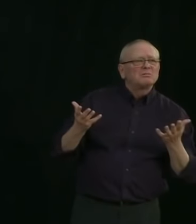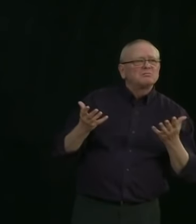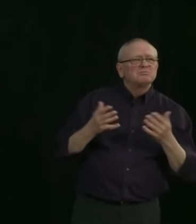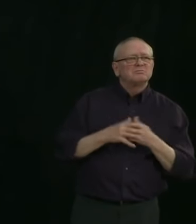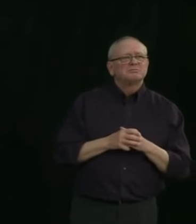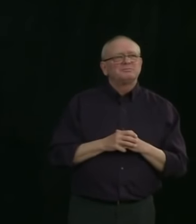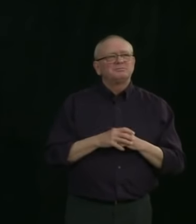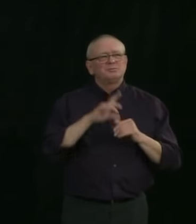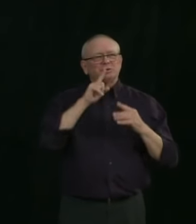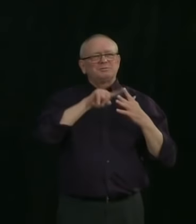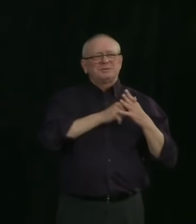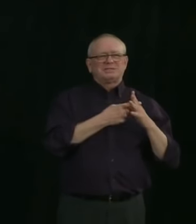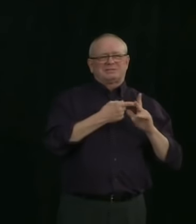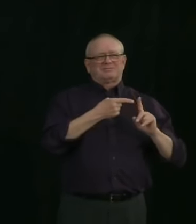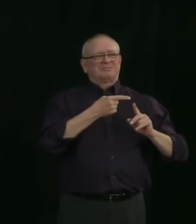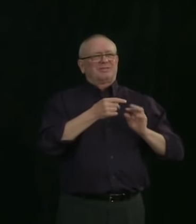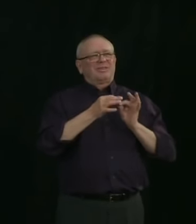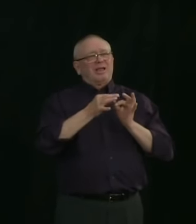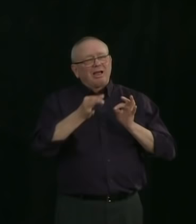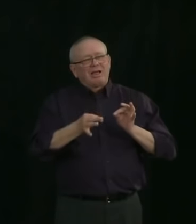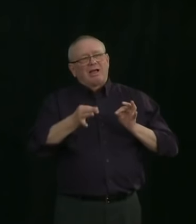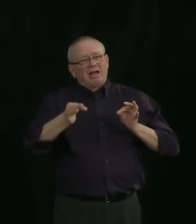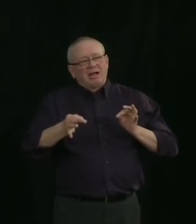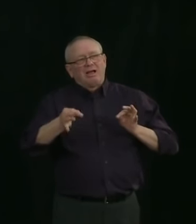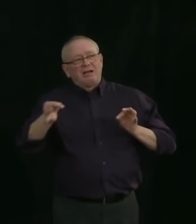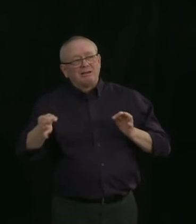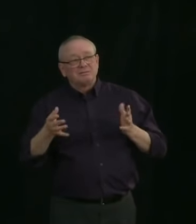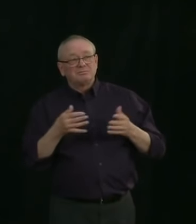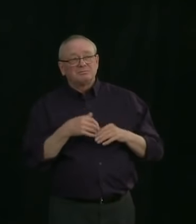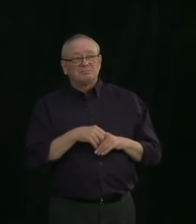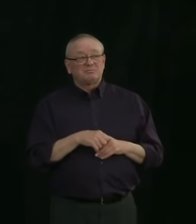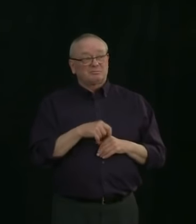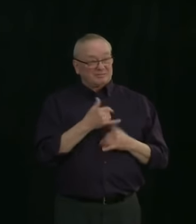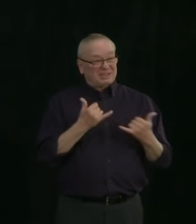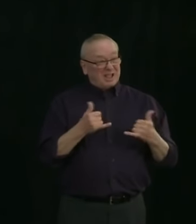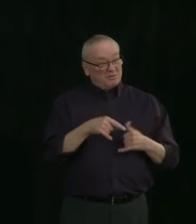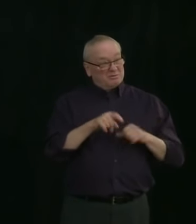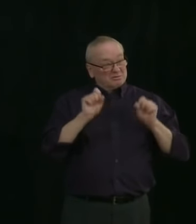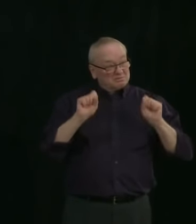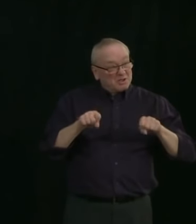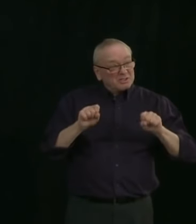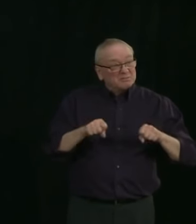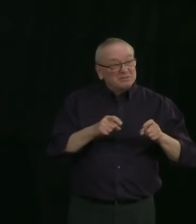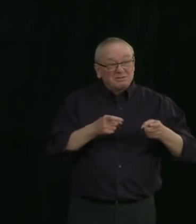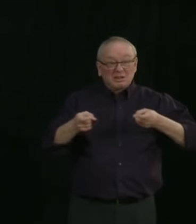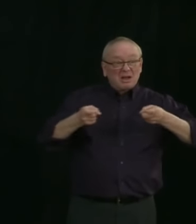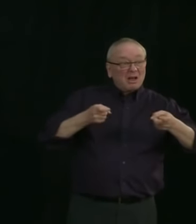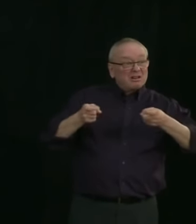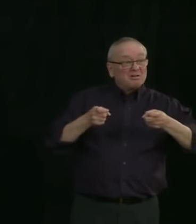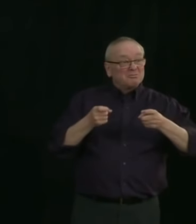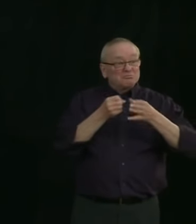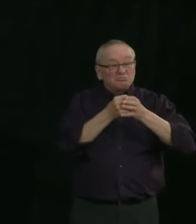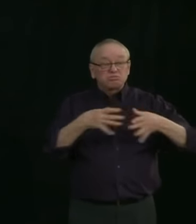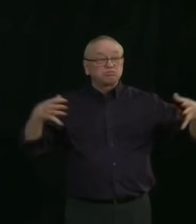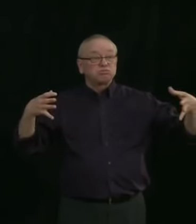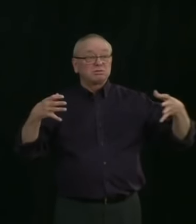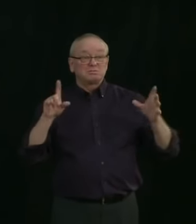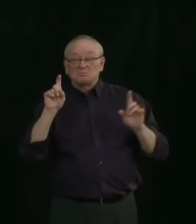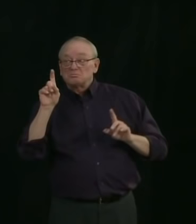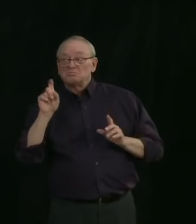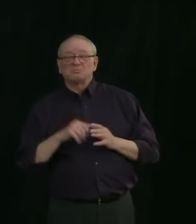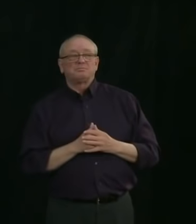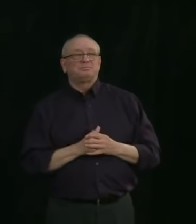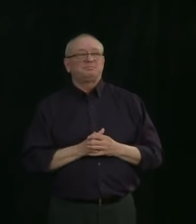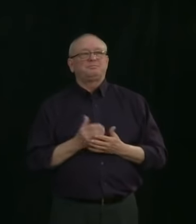we going to return to that, or do we have extra capacity now? So we have expanded our capacity through